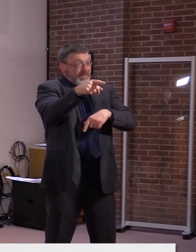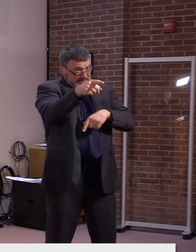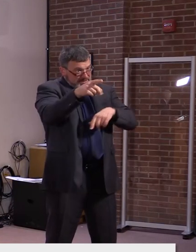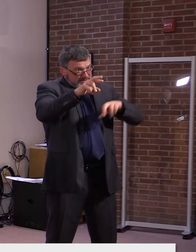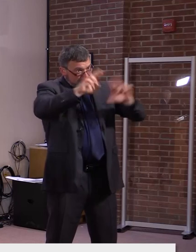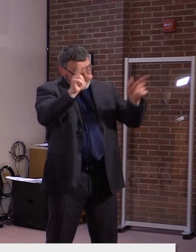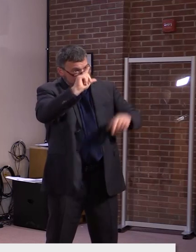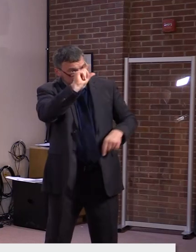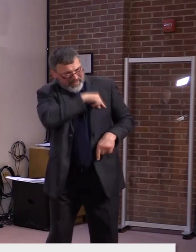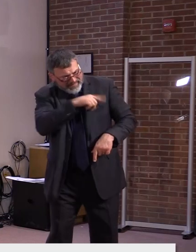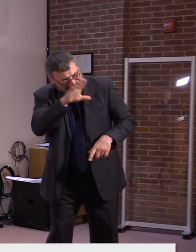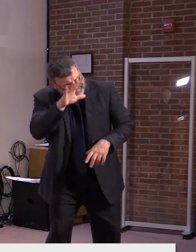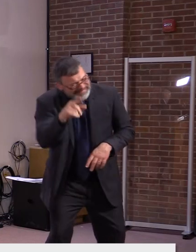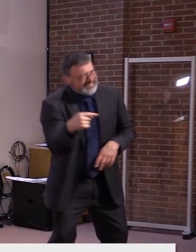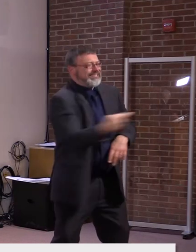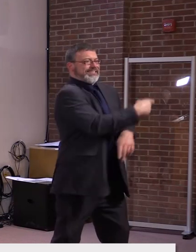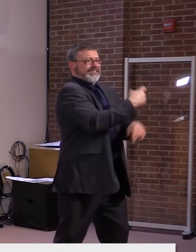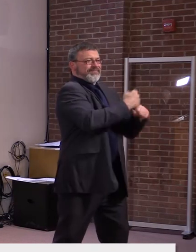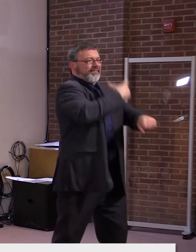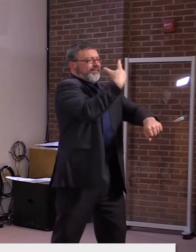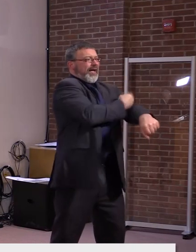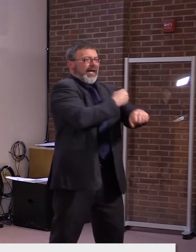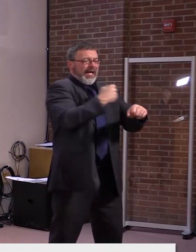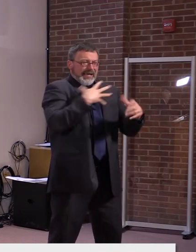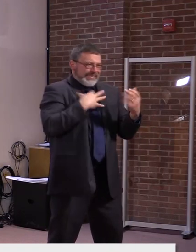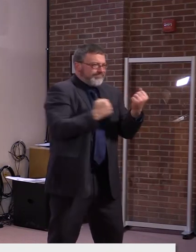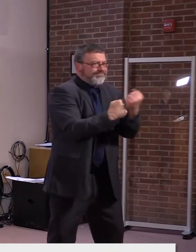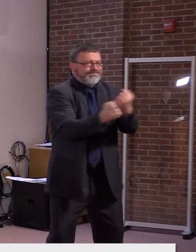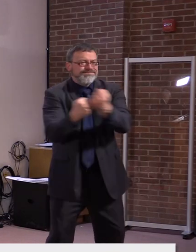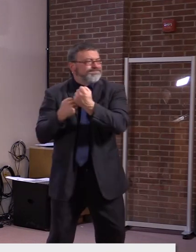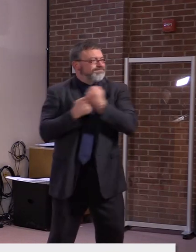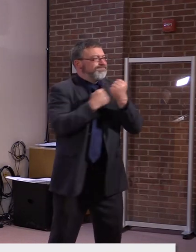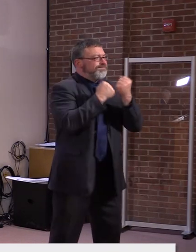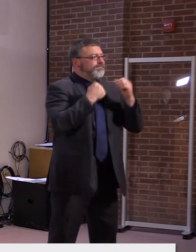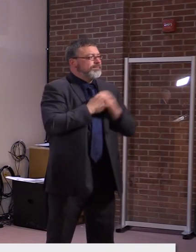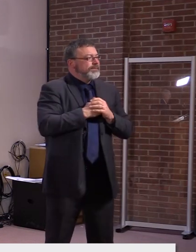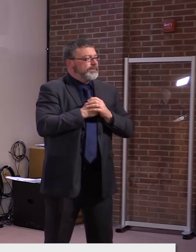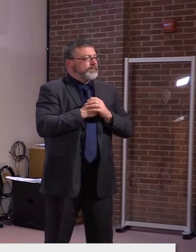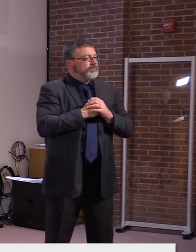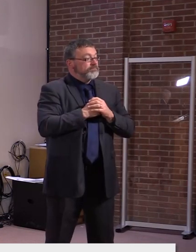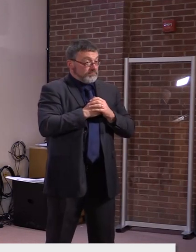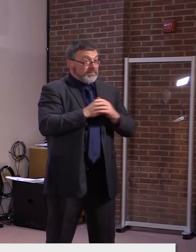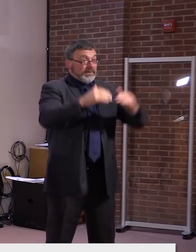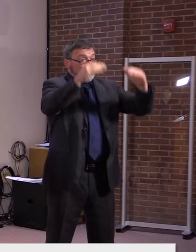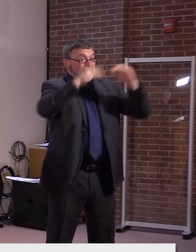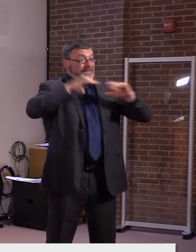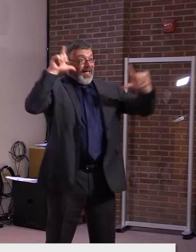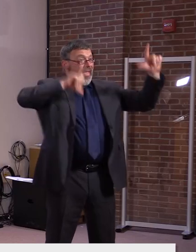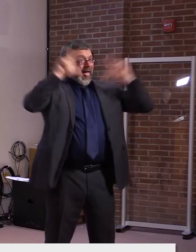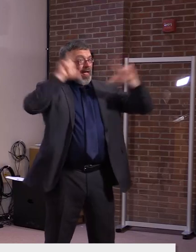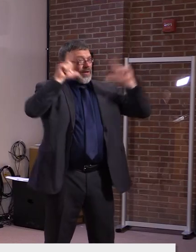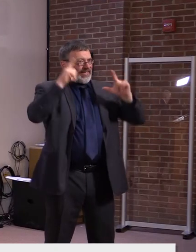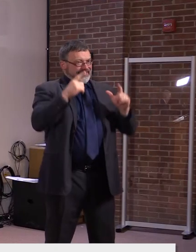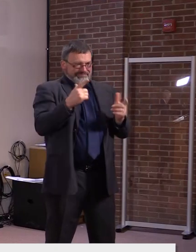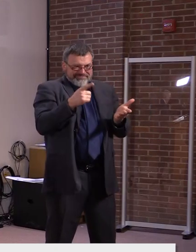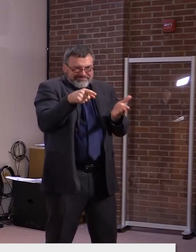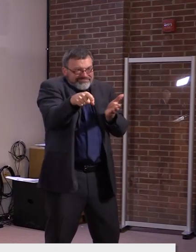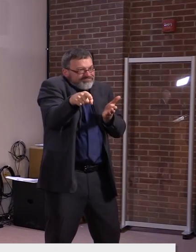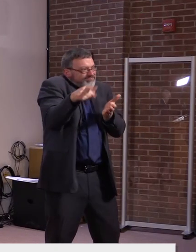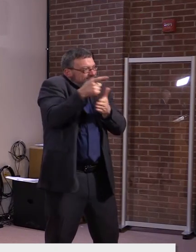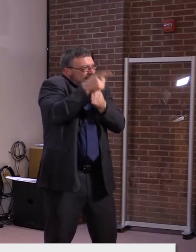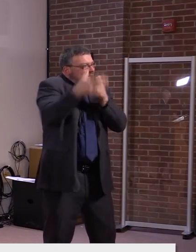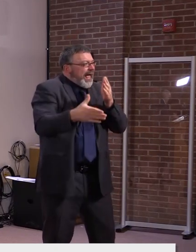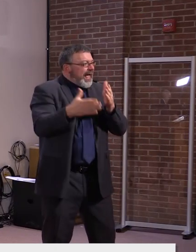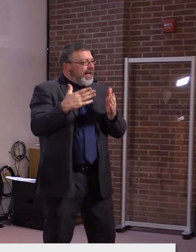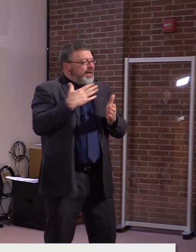Finally, Halloween is just around the corner. Please go out and enjoy it with your family. But when you're out, please